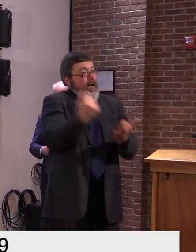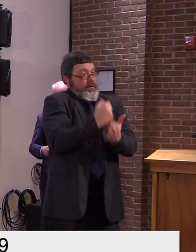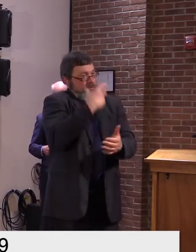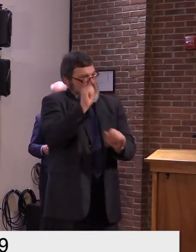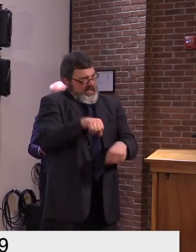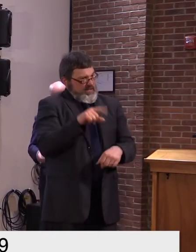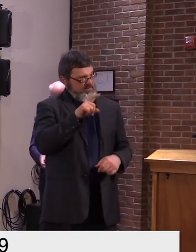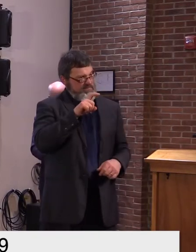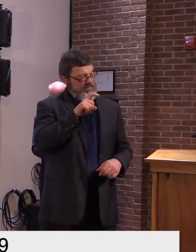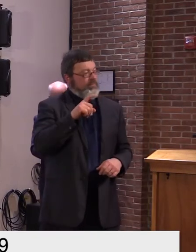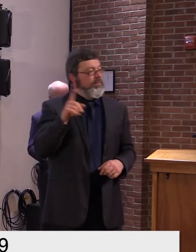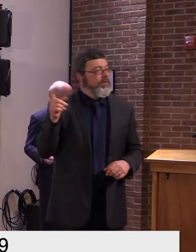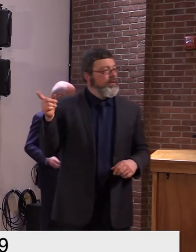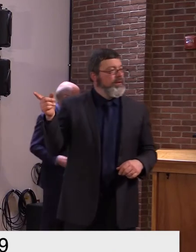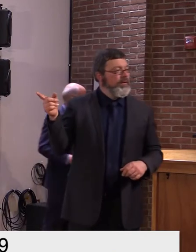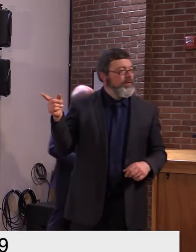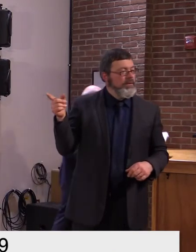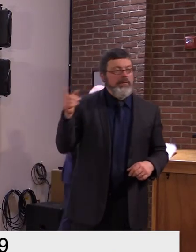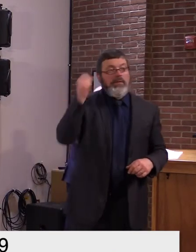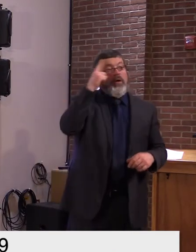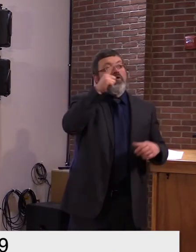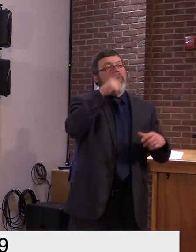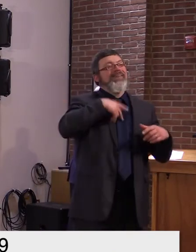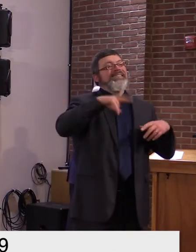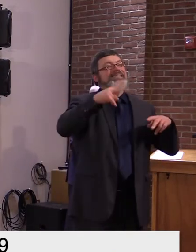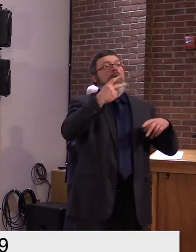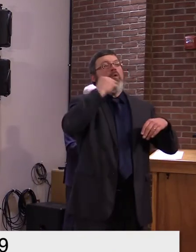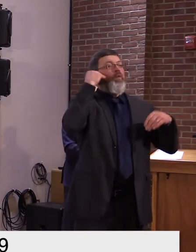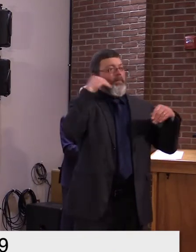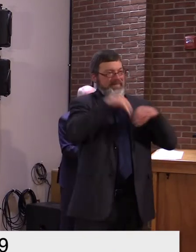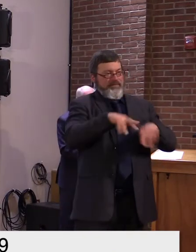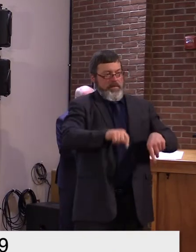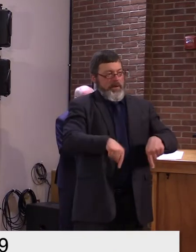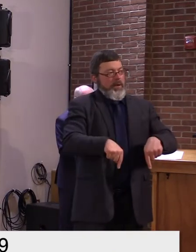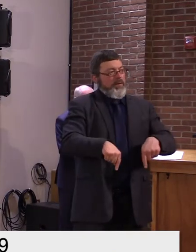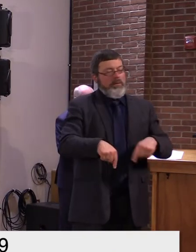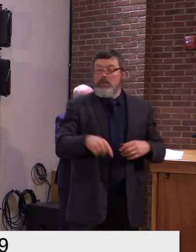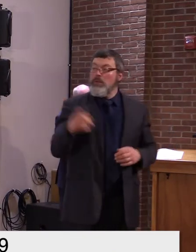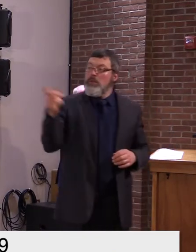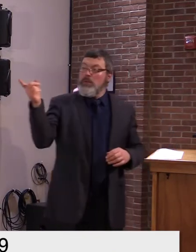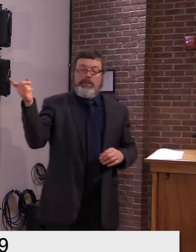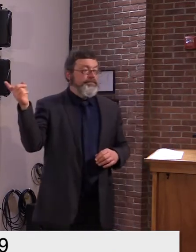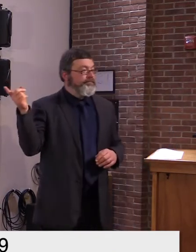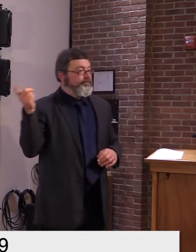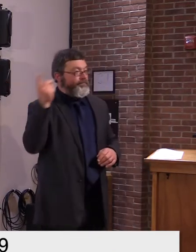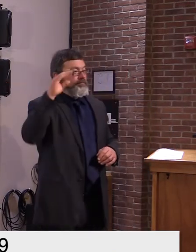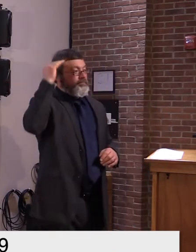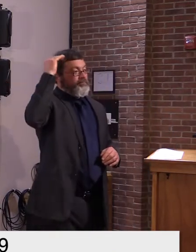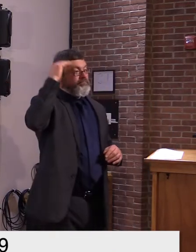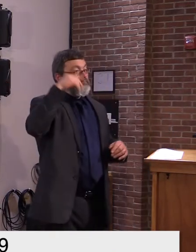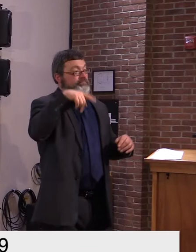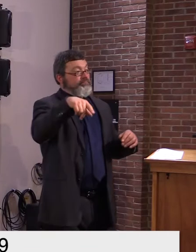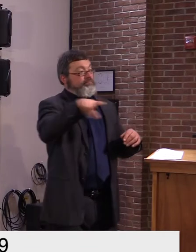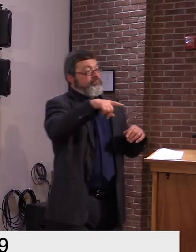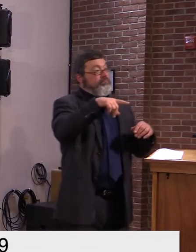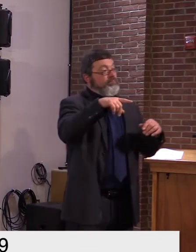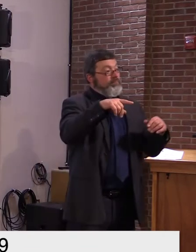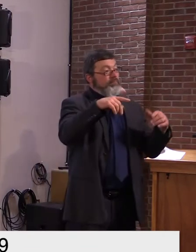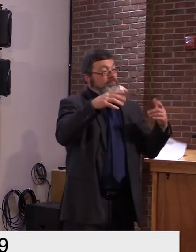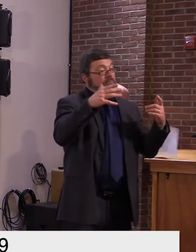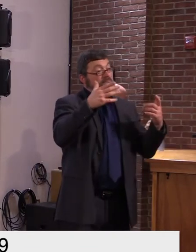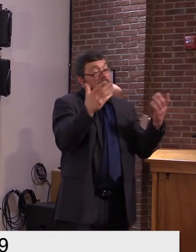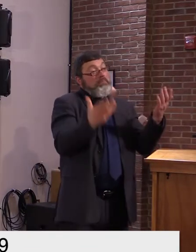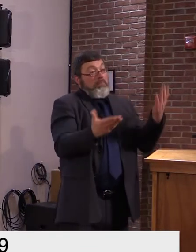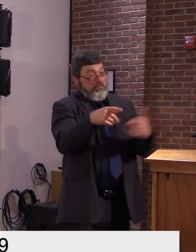Many of those, I assume, might even have health care in the state. So I think we've taken the tack that people can get vaccinated in the